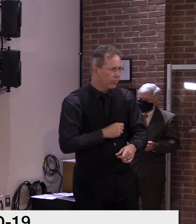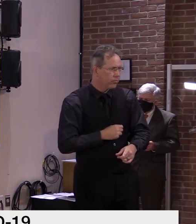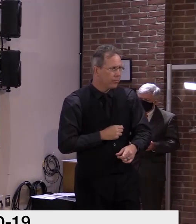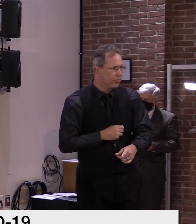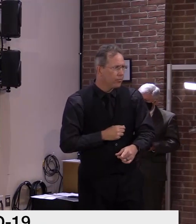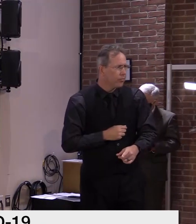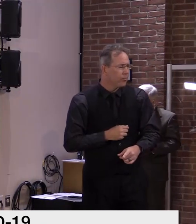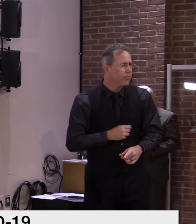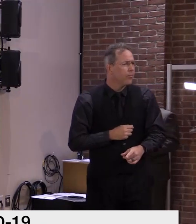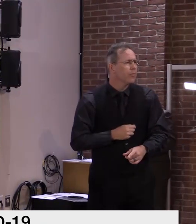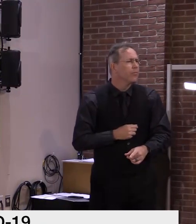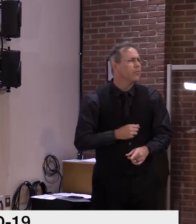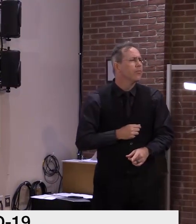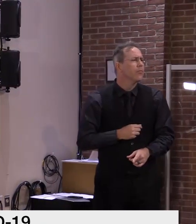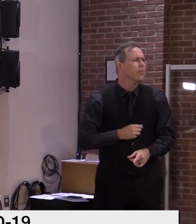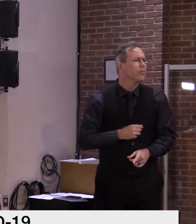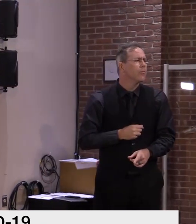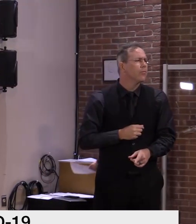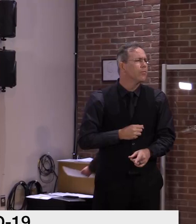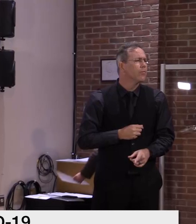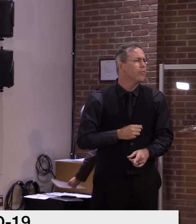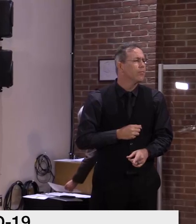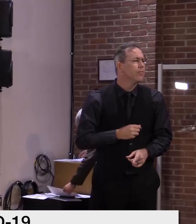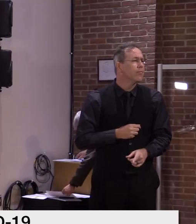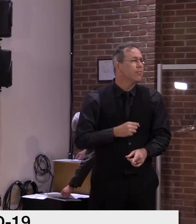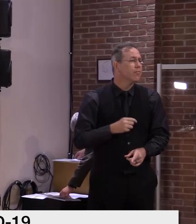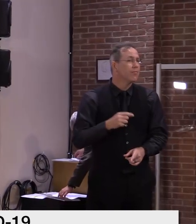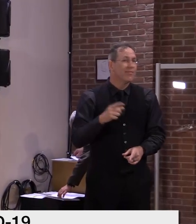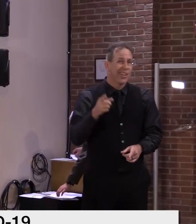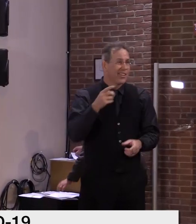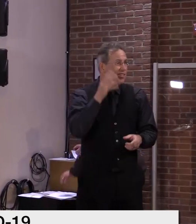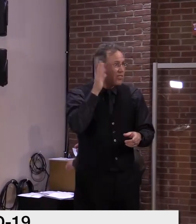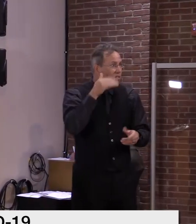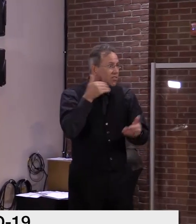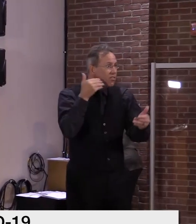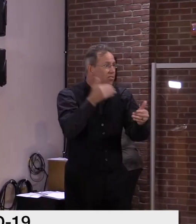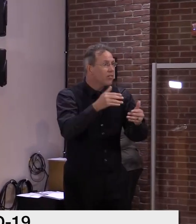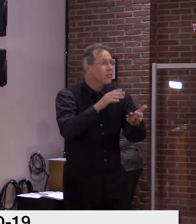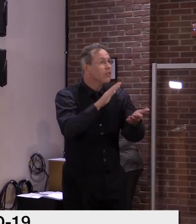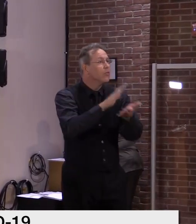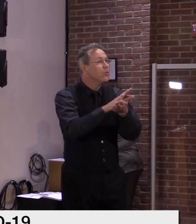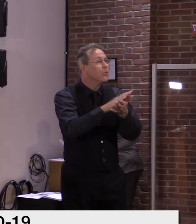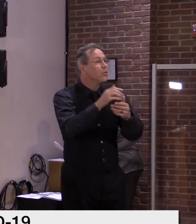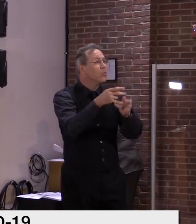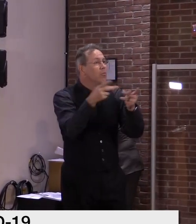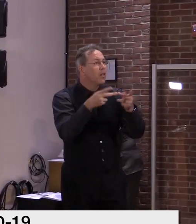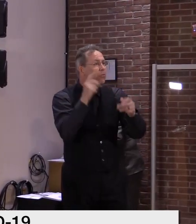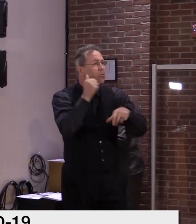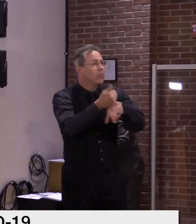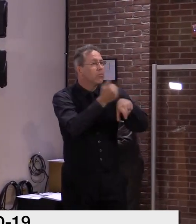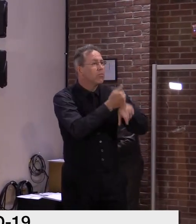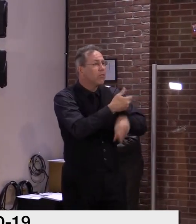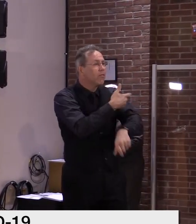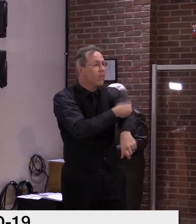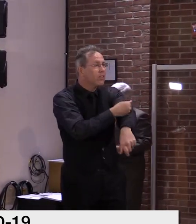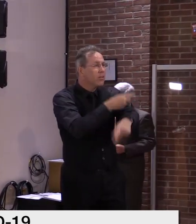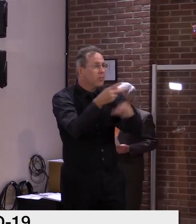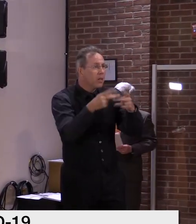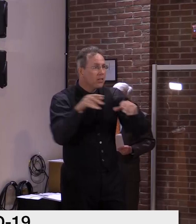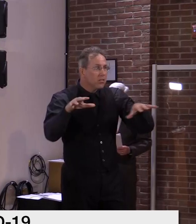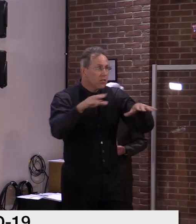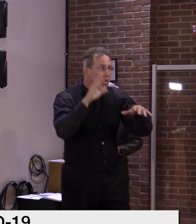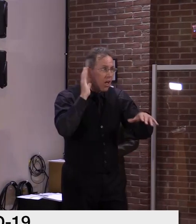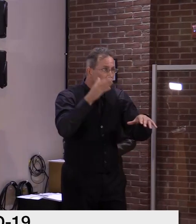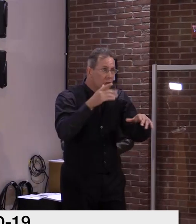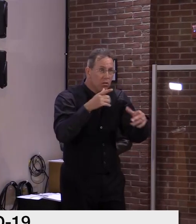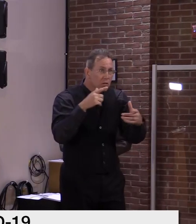up at the schools. Would these clinics rely on the extra Pfizer doses you're ordering from the federal pool, or does the state